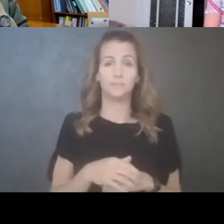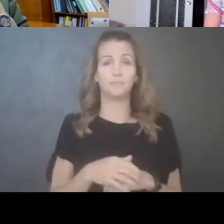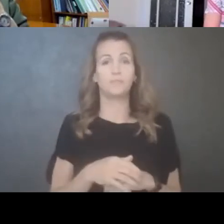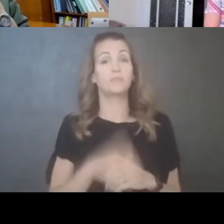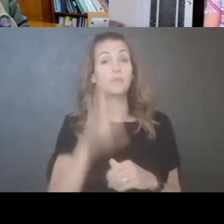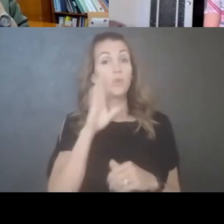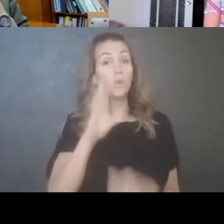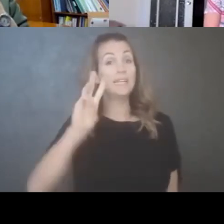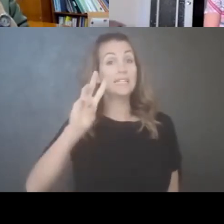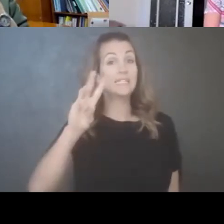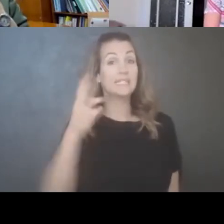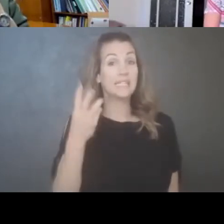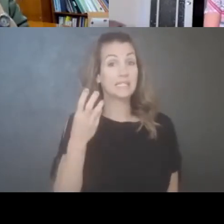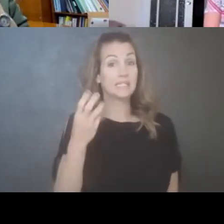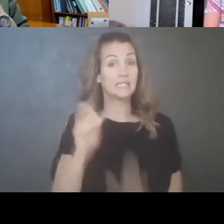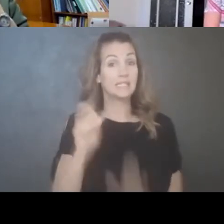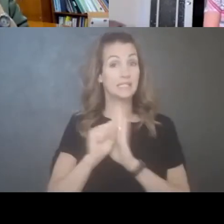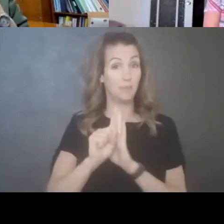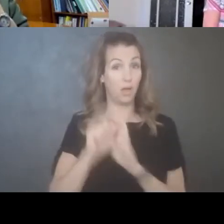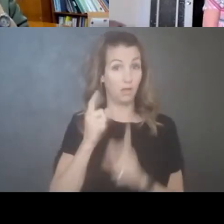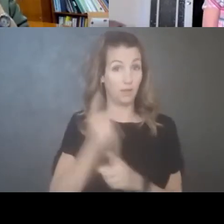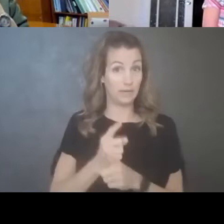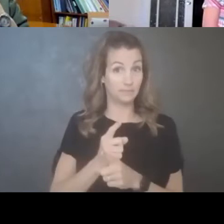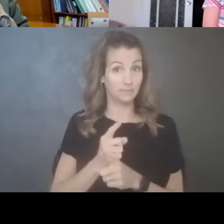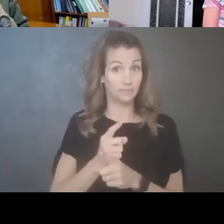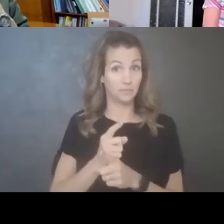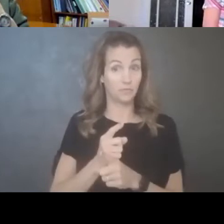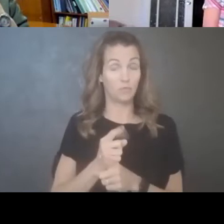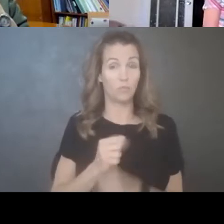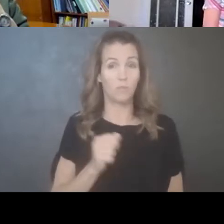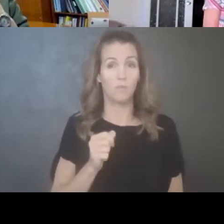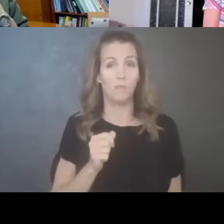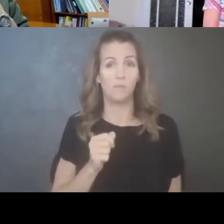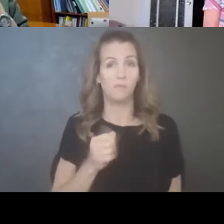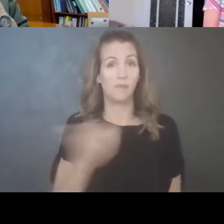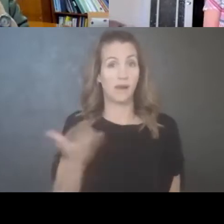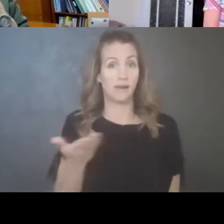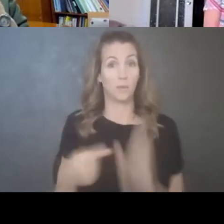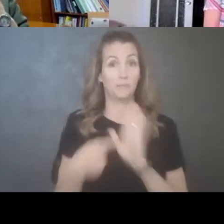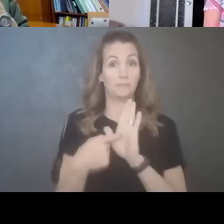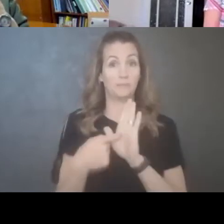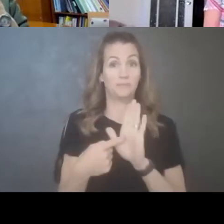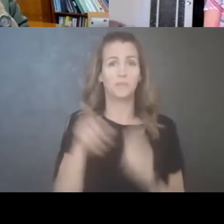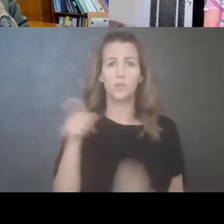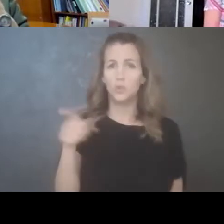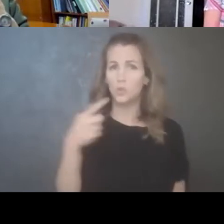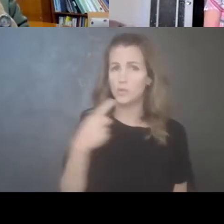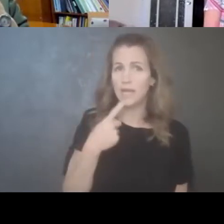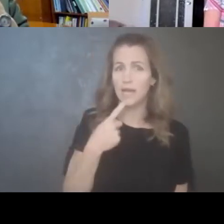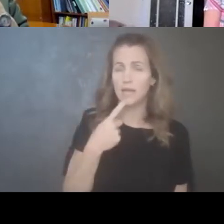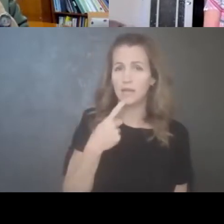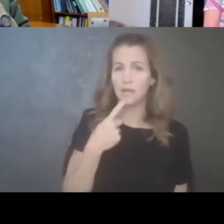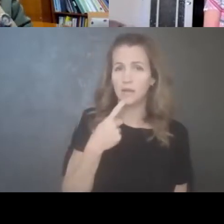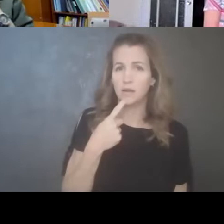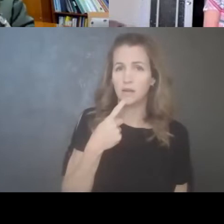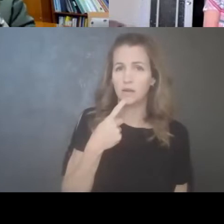symbol, right? There was a 6 symbol, and it's right here. And you said,